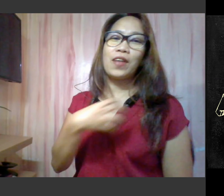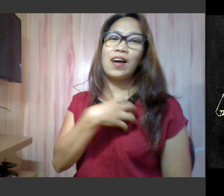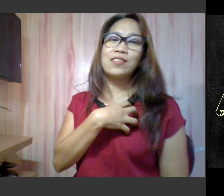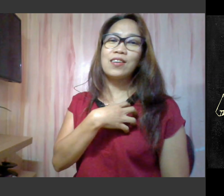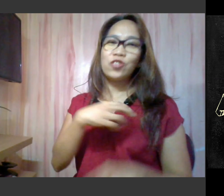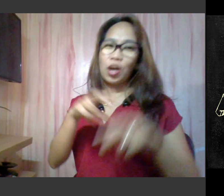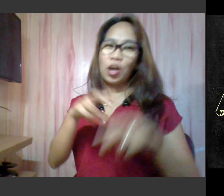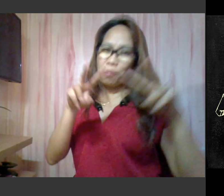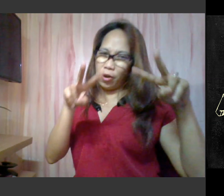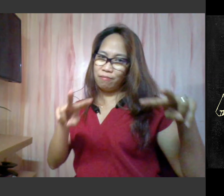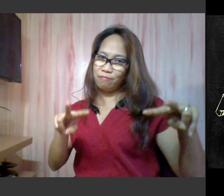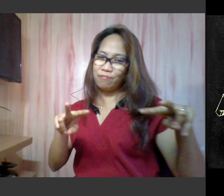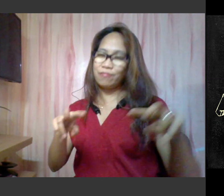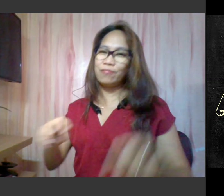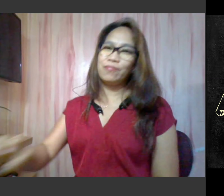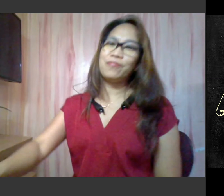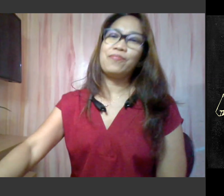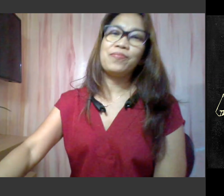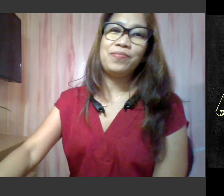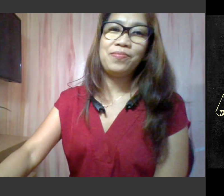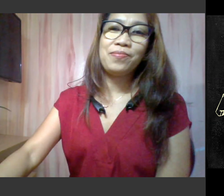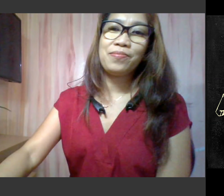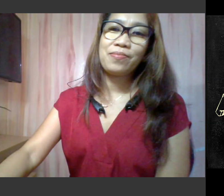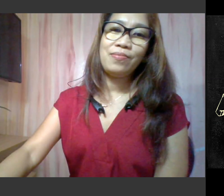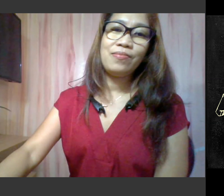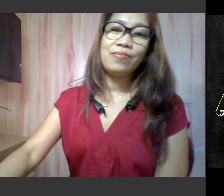So that's checkpoint.